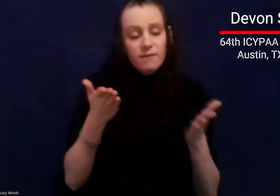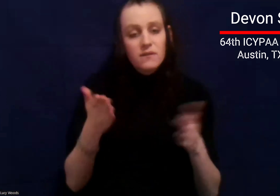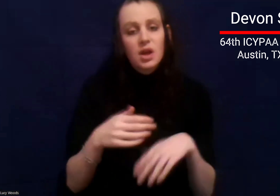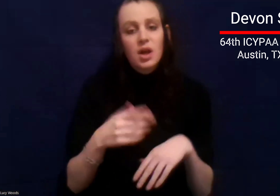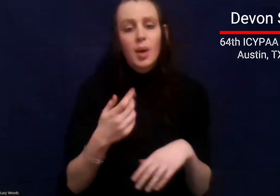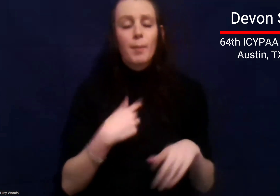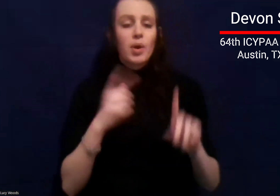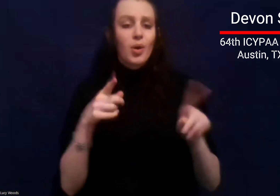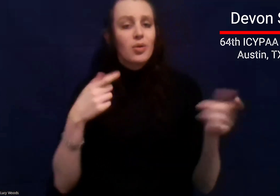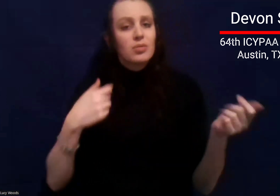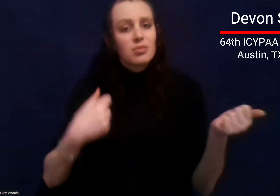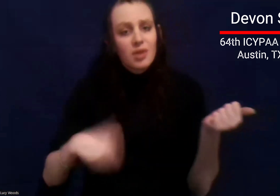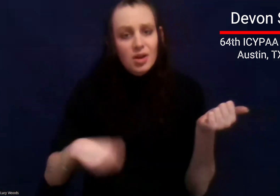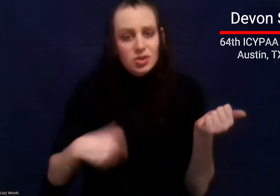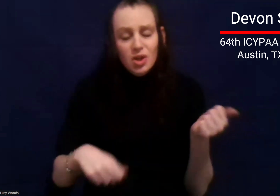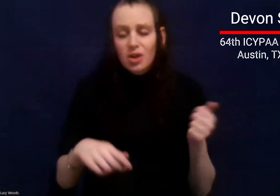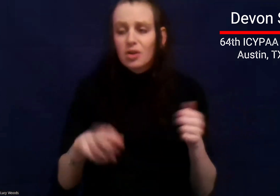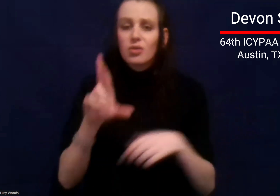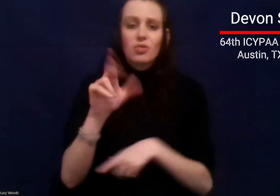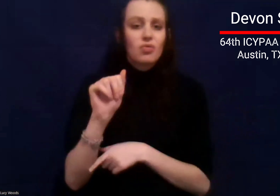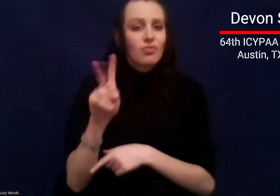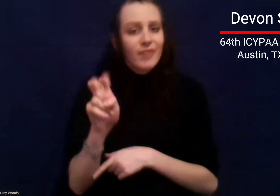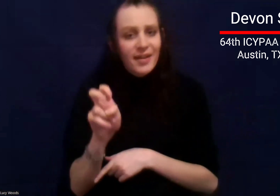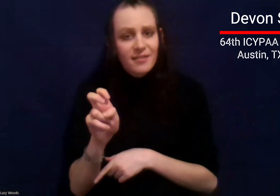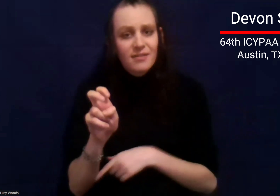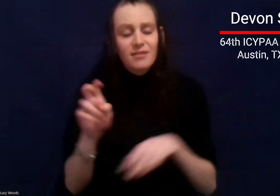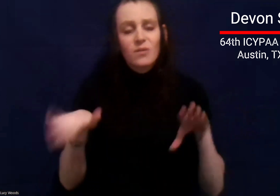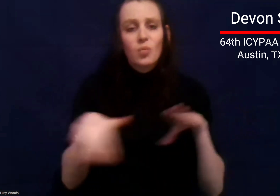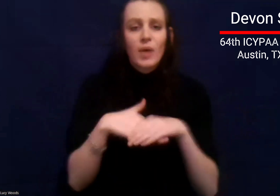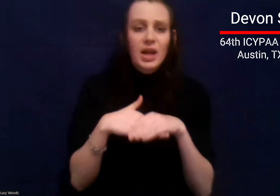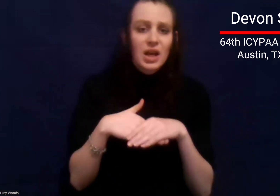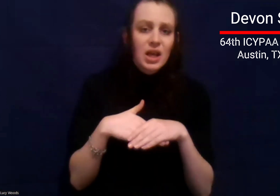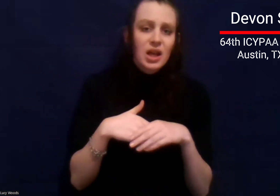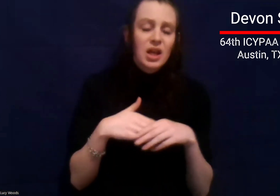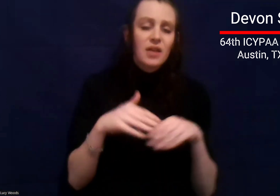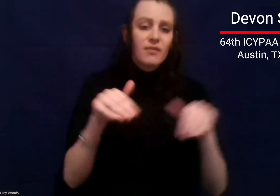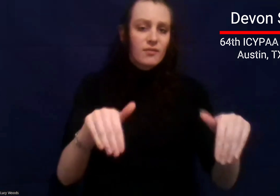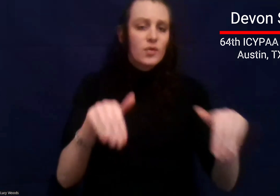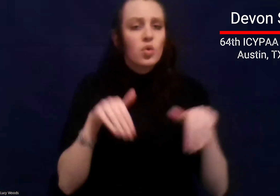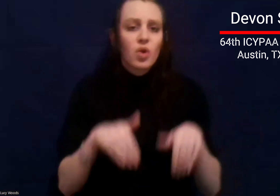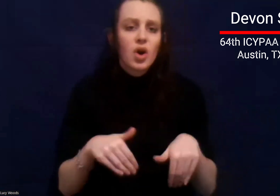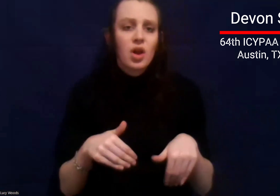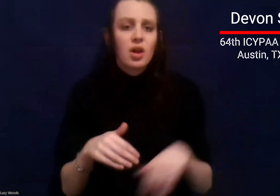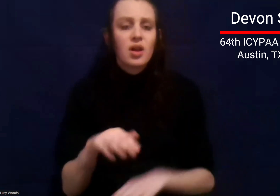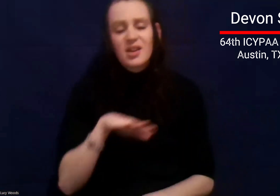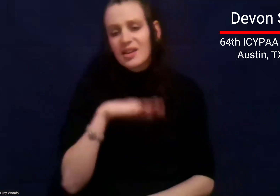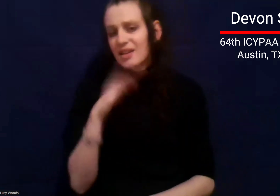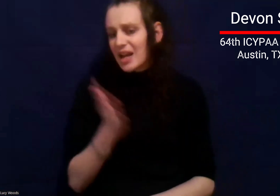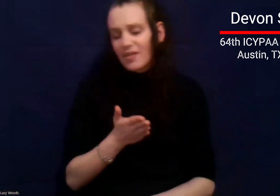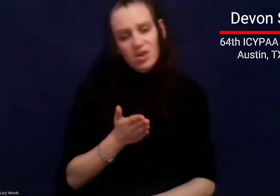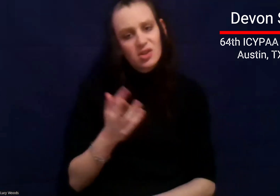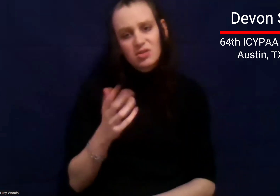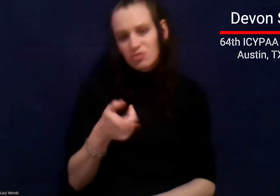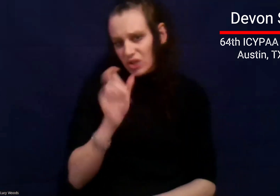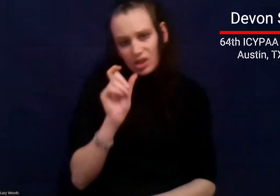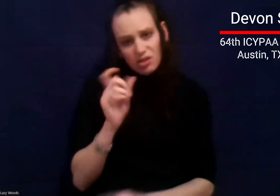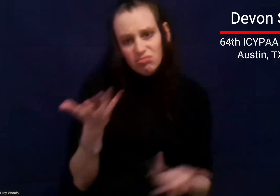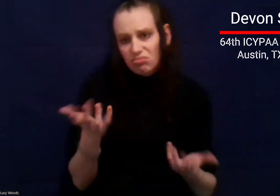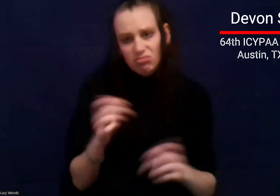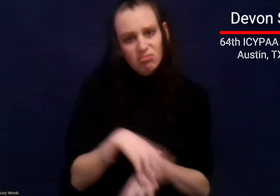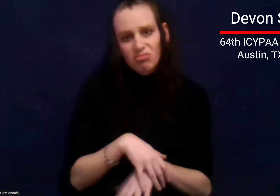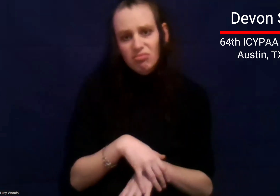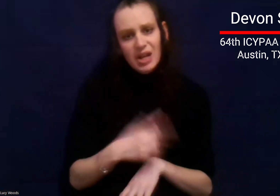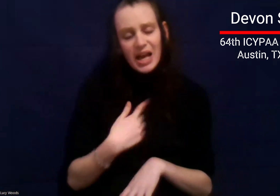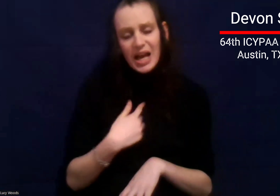and raves and weddings. I've buried people in Alcoholics Anonymous. I've never found a reason to drink because I don't have